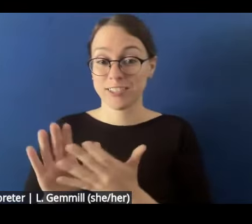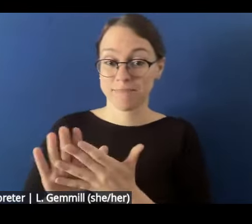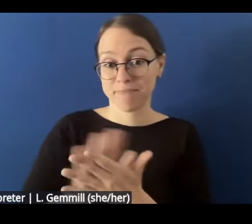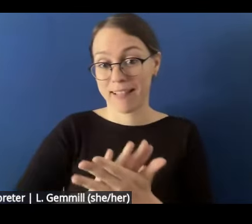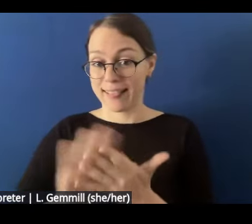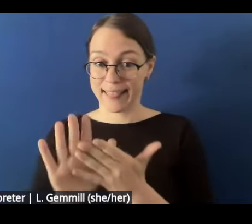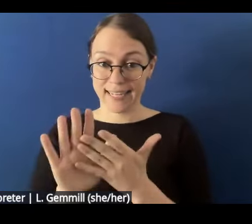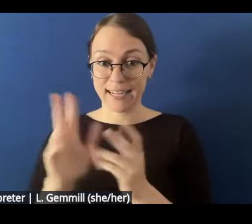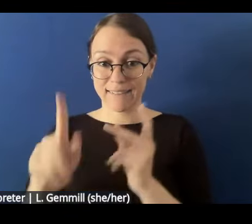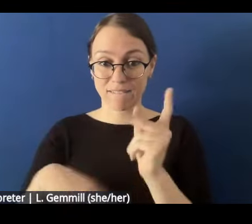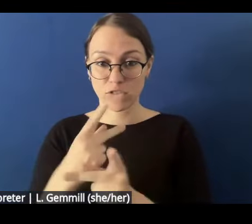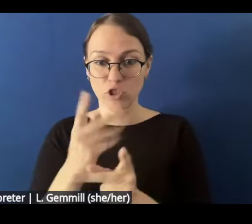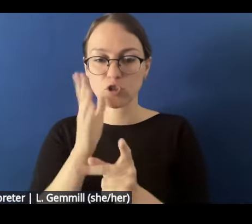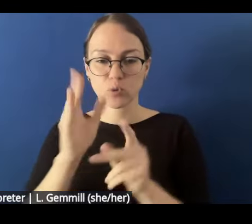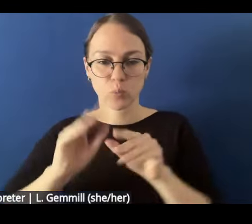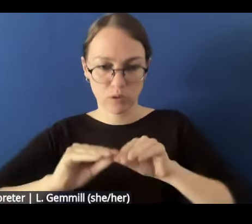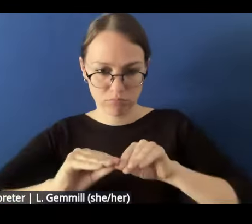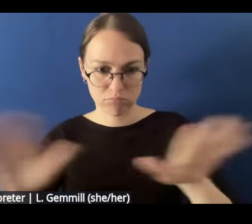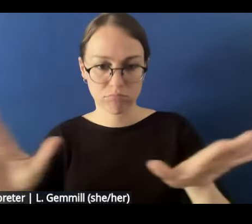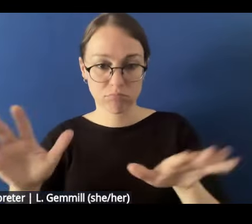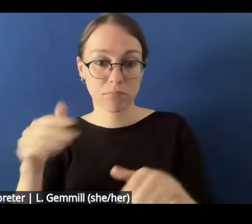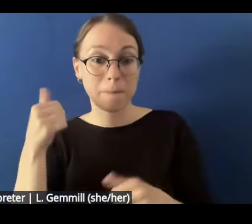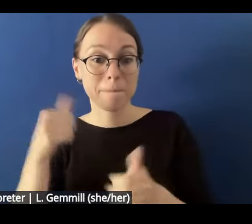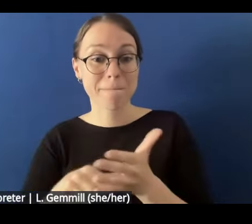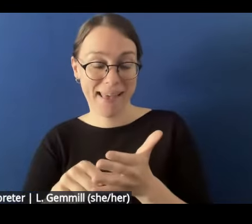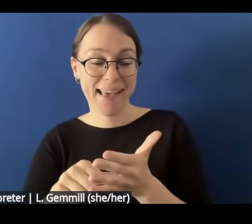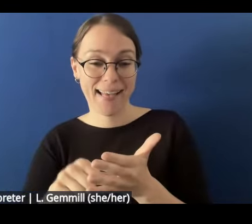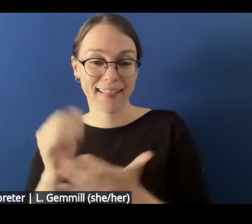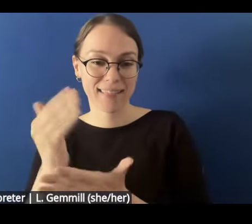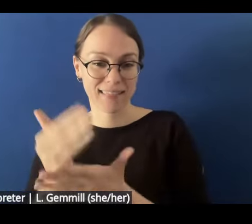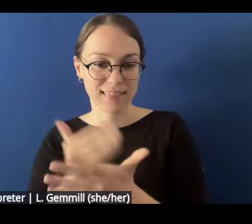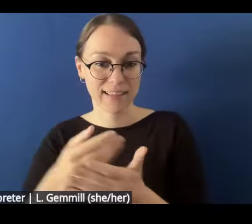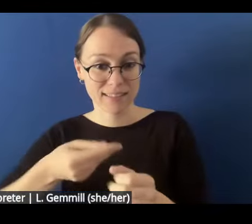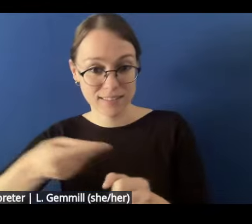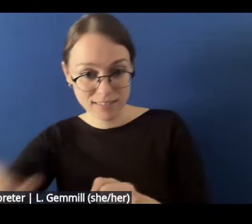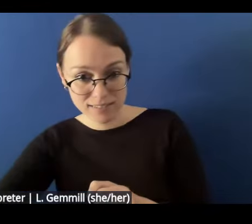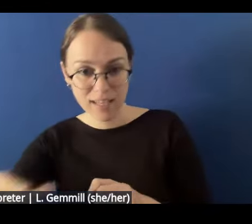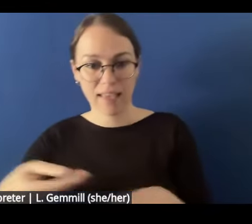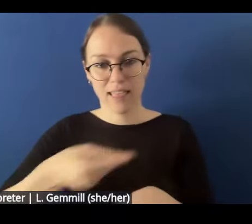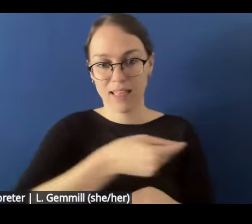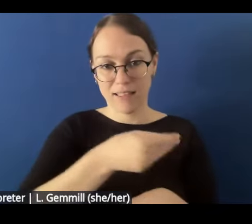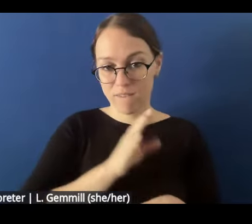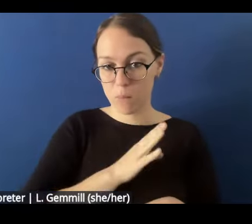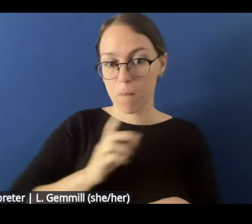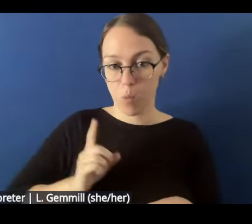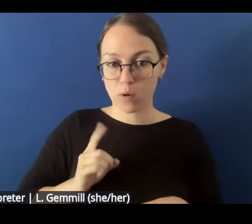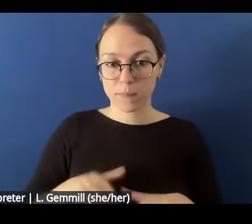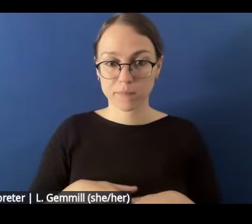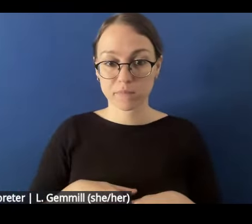board. Perfect. Does that work for everybody here? Yes. Good.